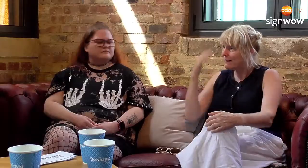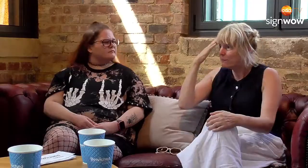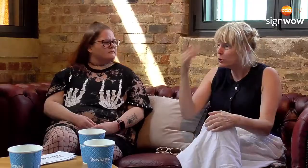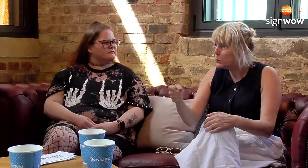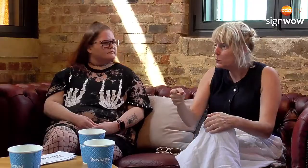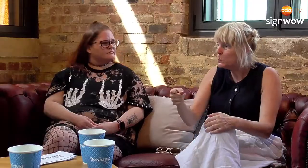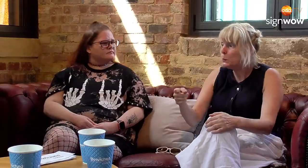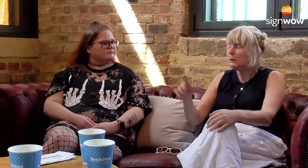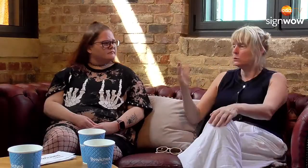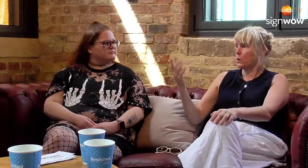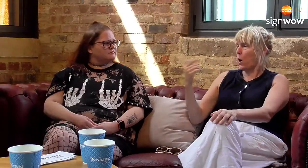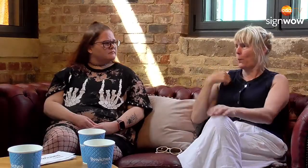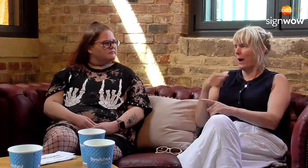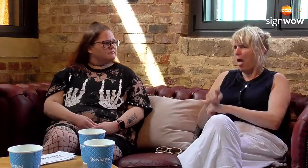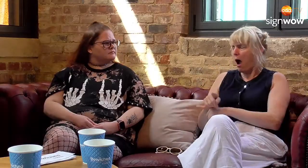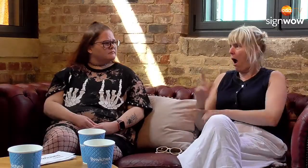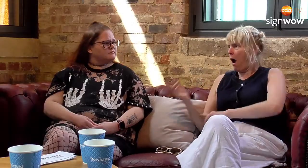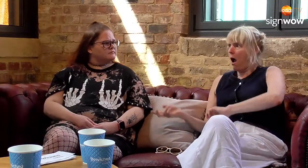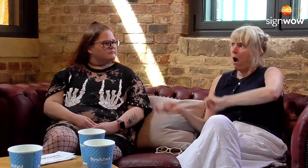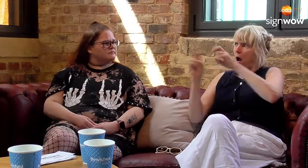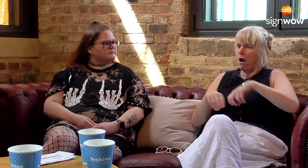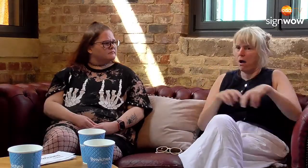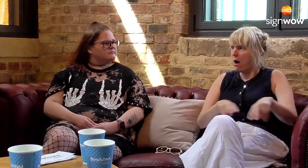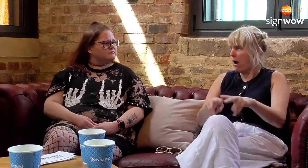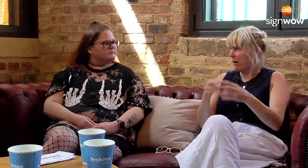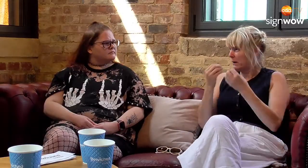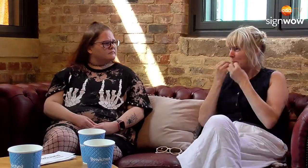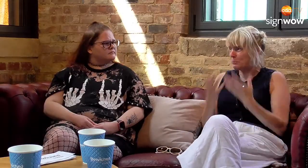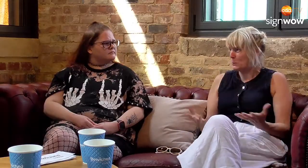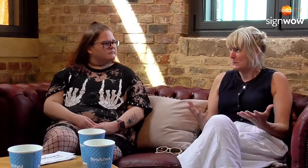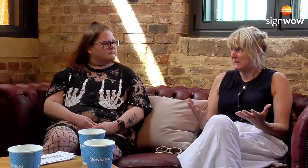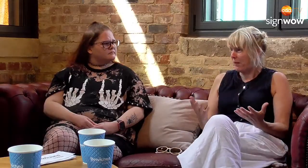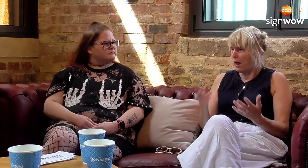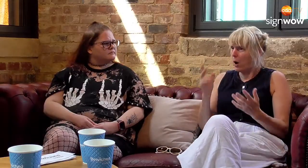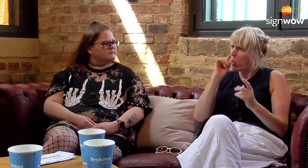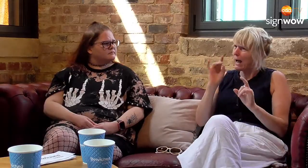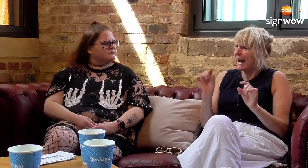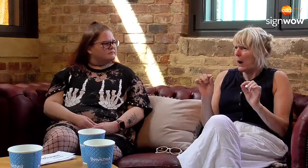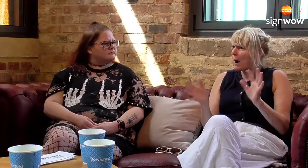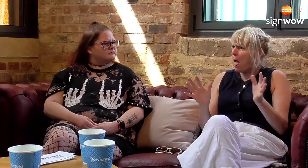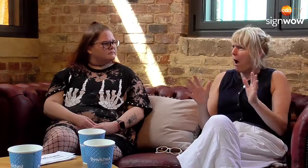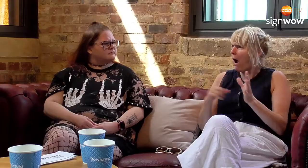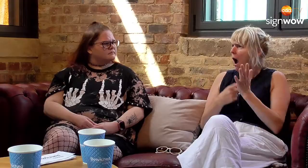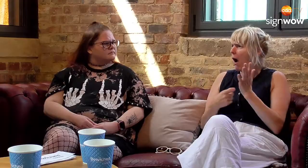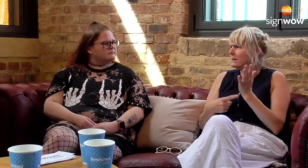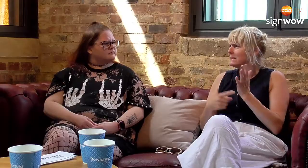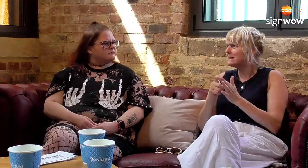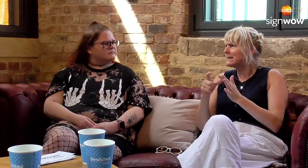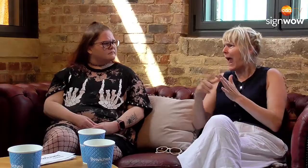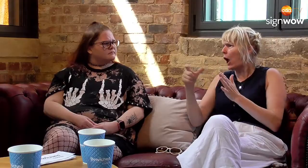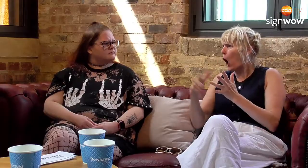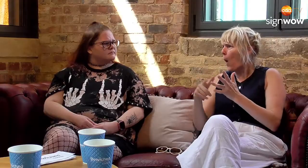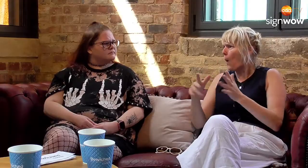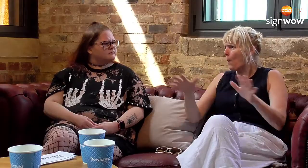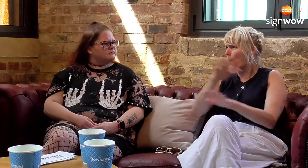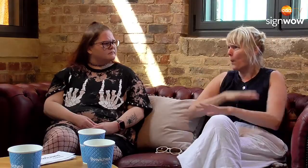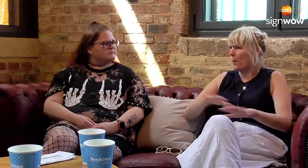pool, and we never knew. And so we were like, oh, quick, jumped off the bus, and it was so beautiful. It looked a little bit Art Deco,